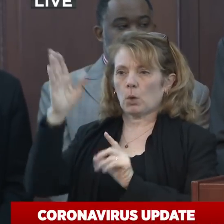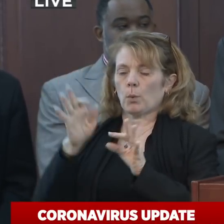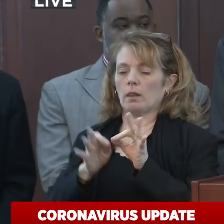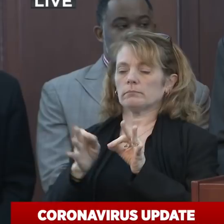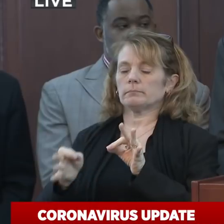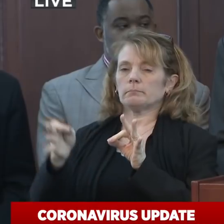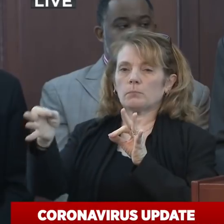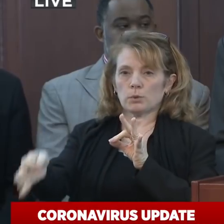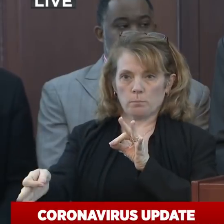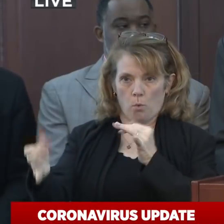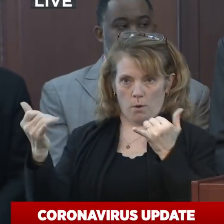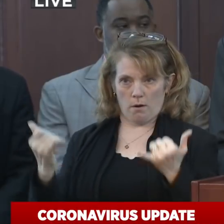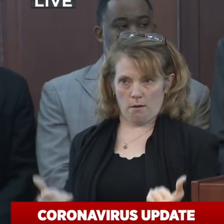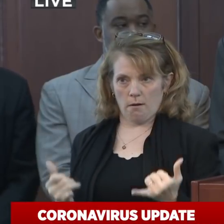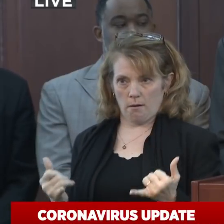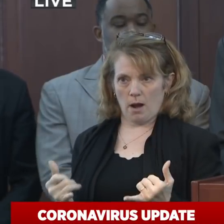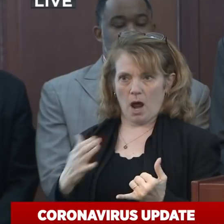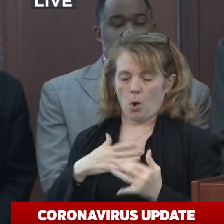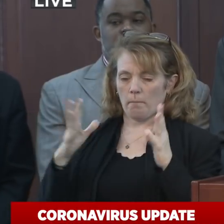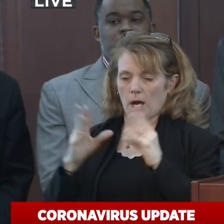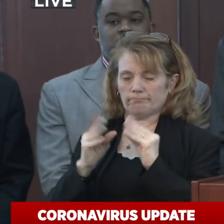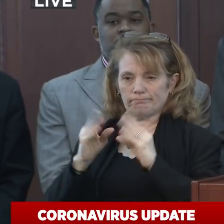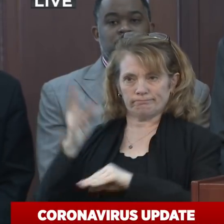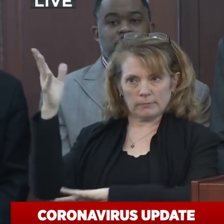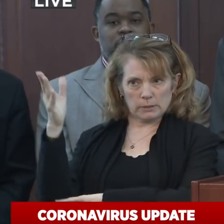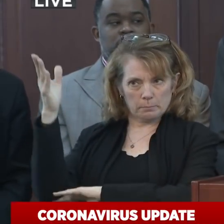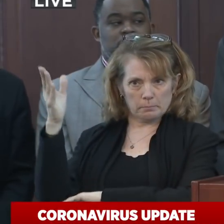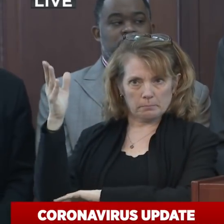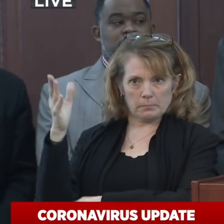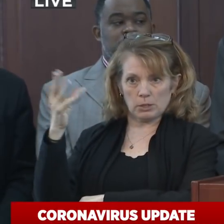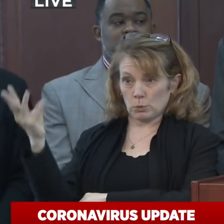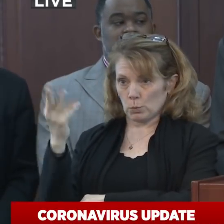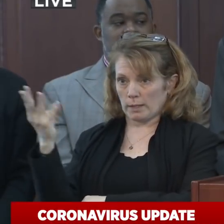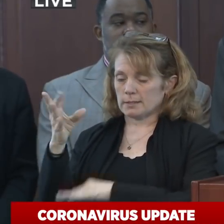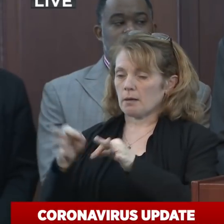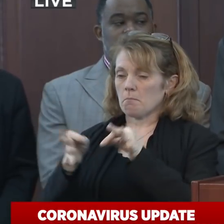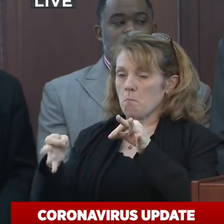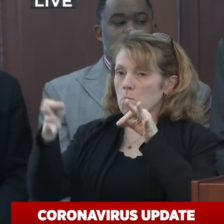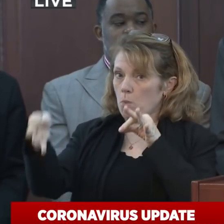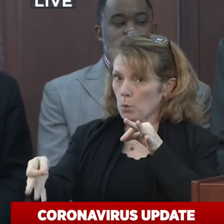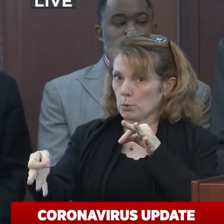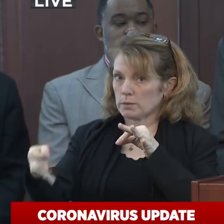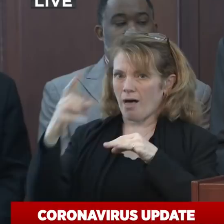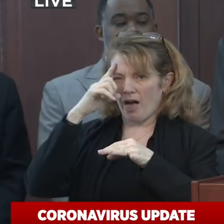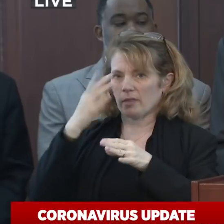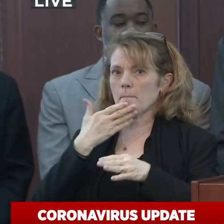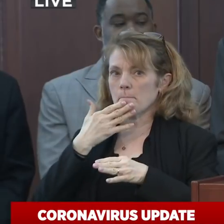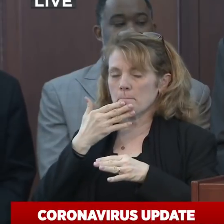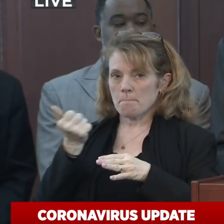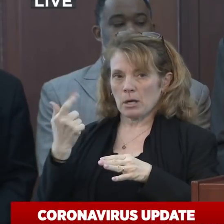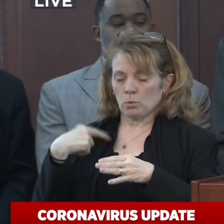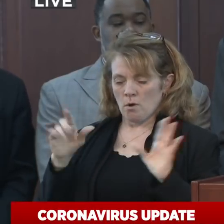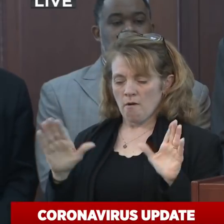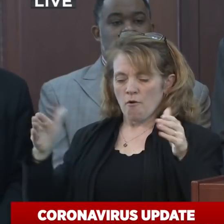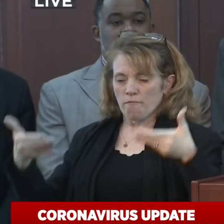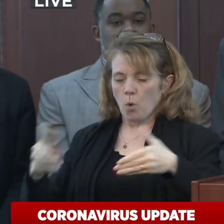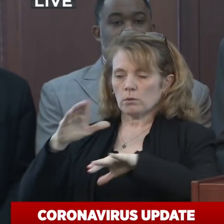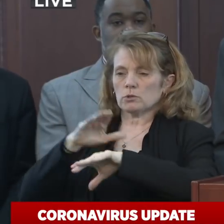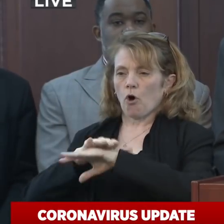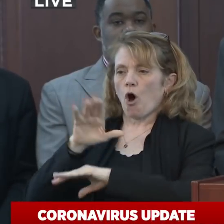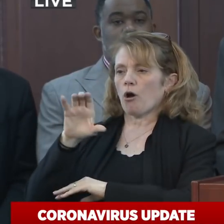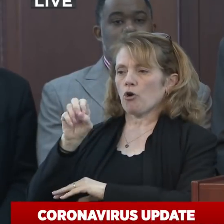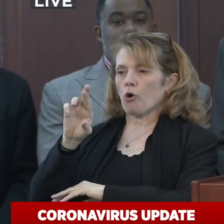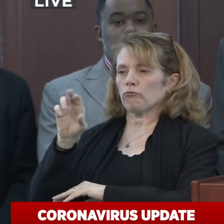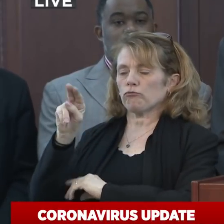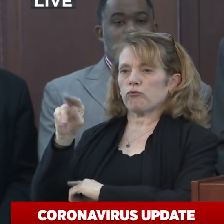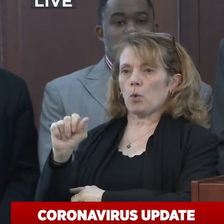of the County. I feel that it's very important that we marshal all of our resources to deal with coronavirus, to make sure